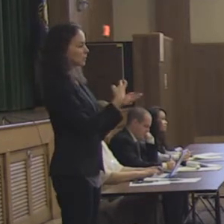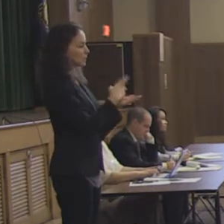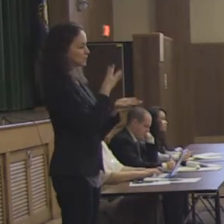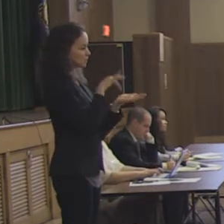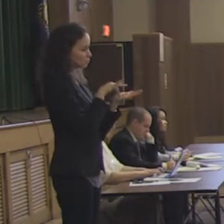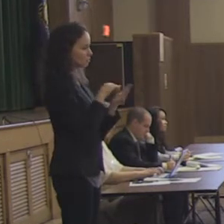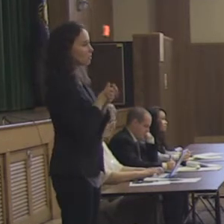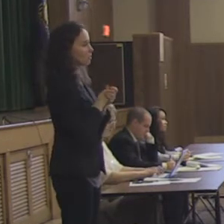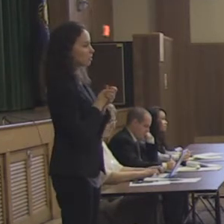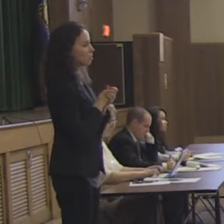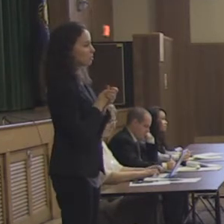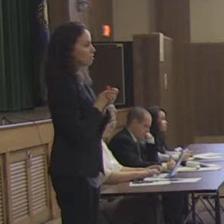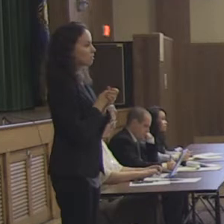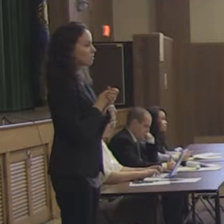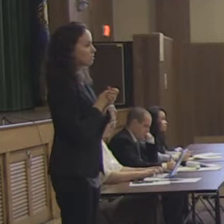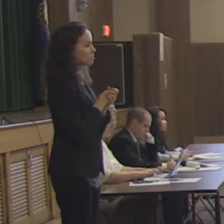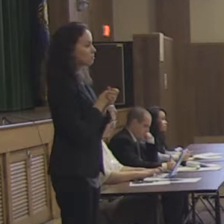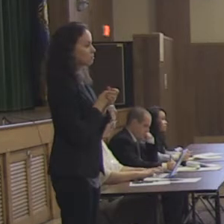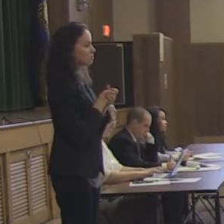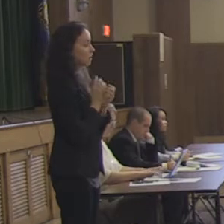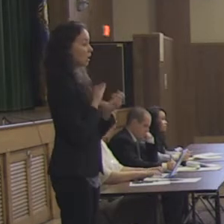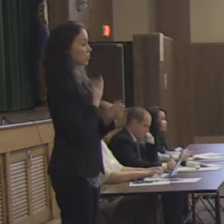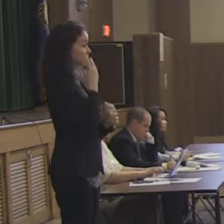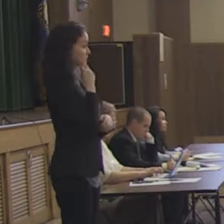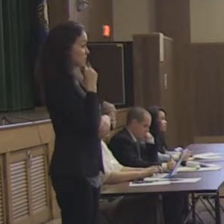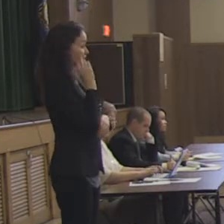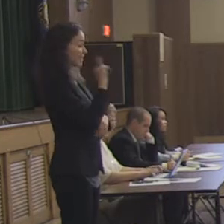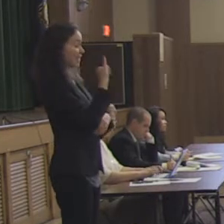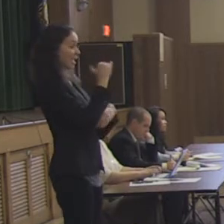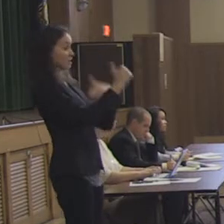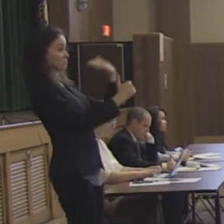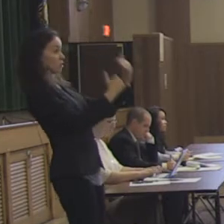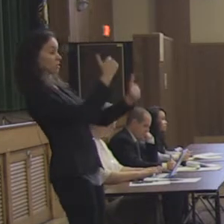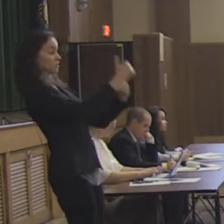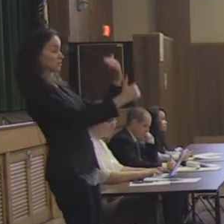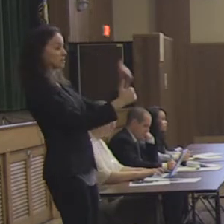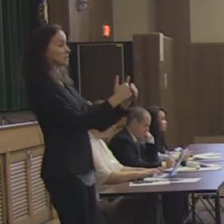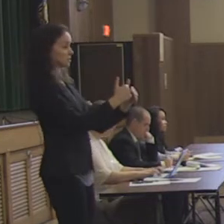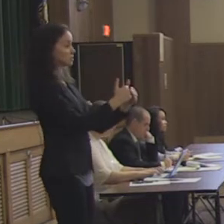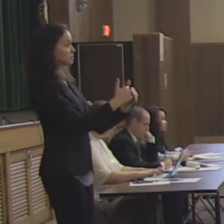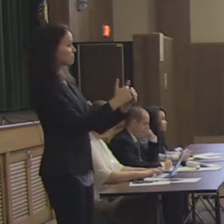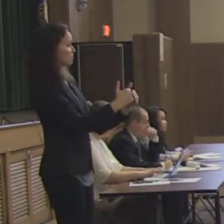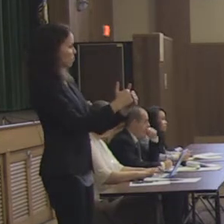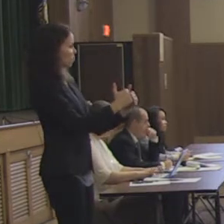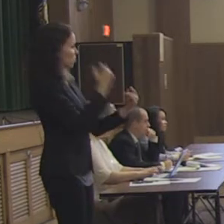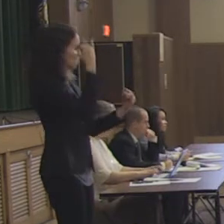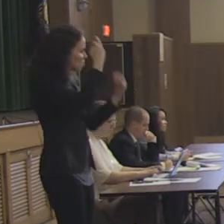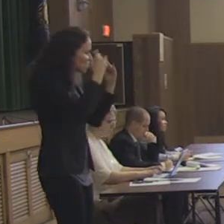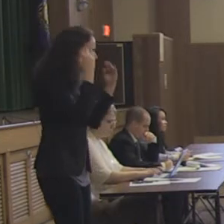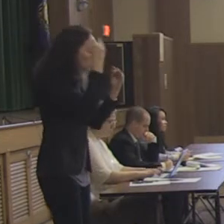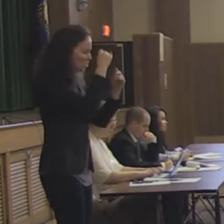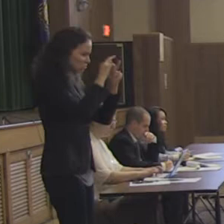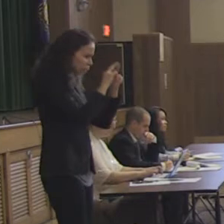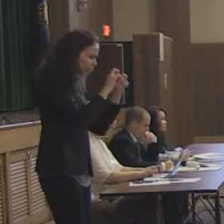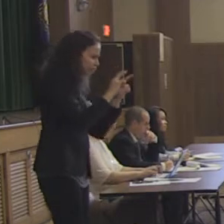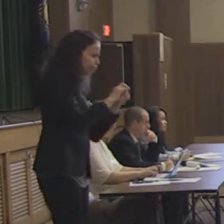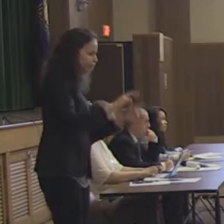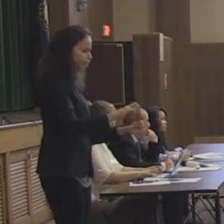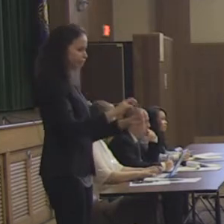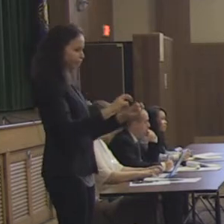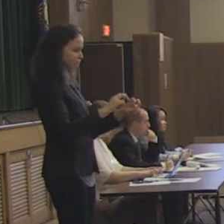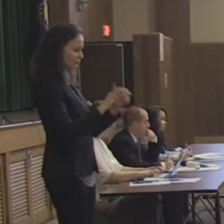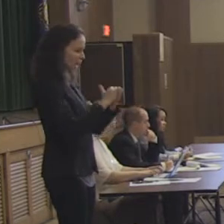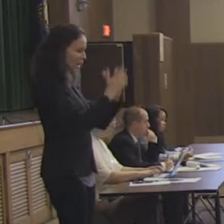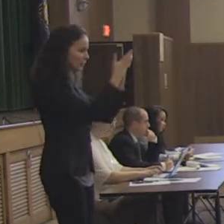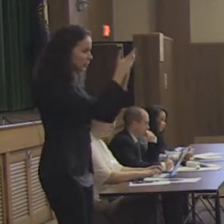And you know, based on our experience, it was a very thoughtful planning process and